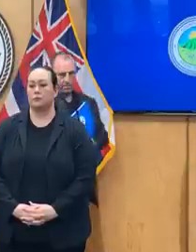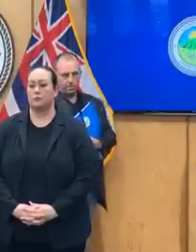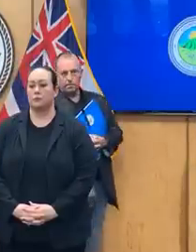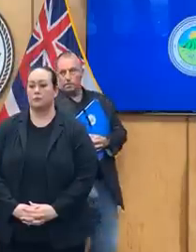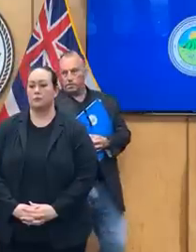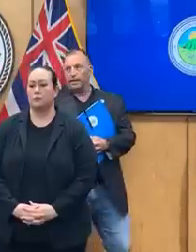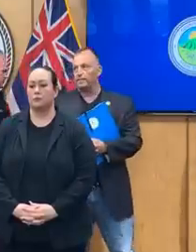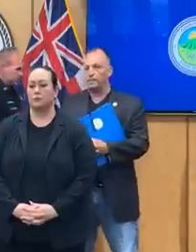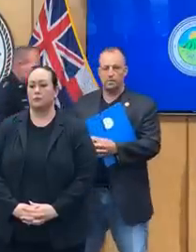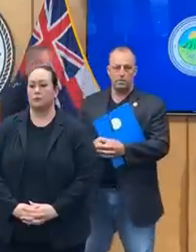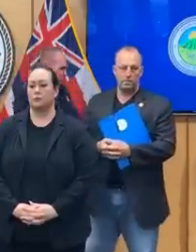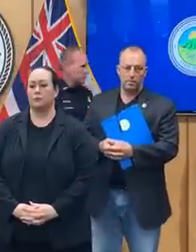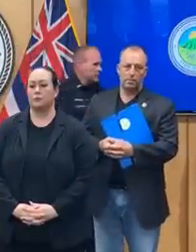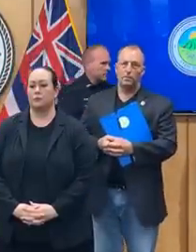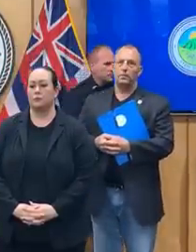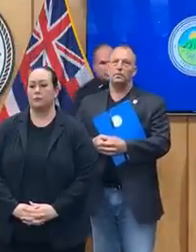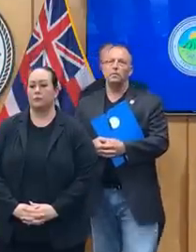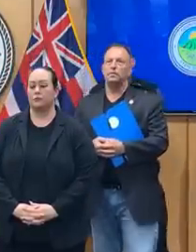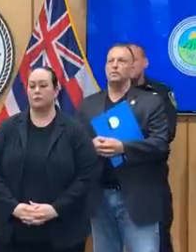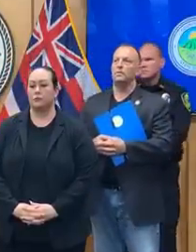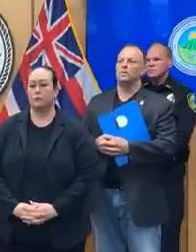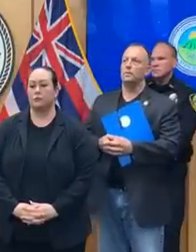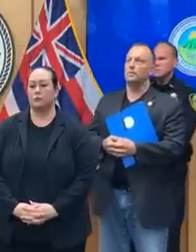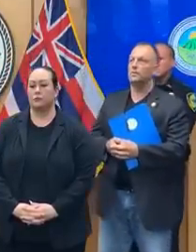Right at the end then. Yeah. Okay.